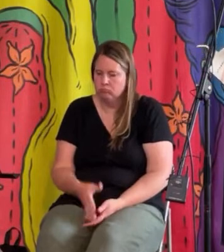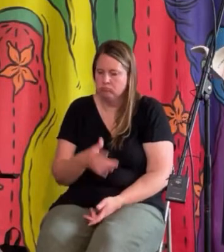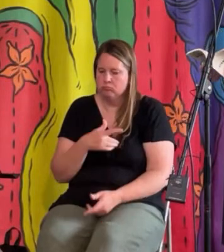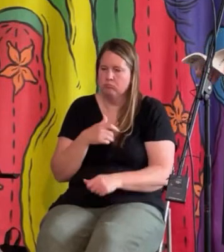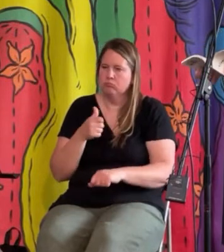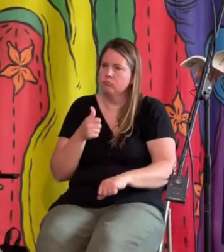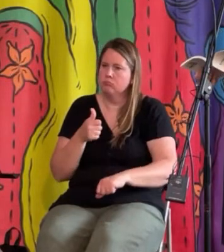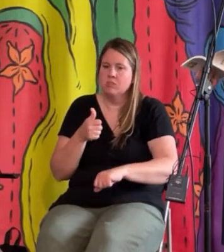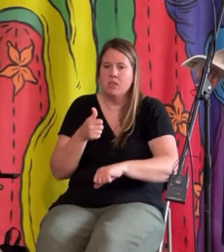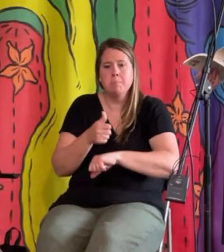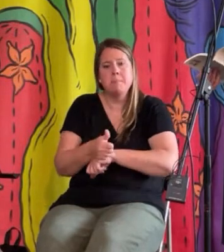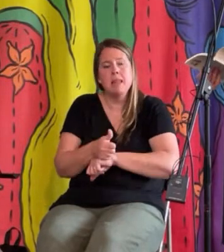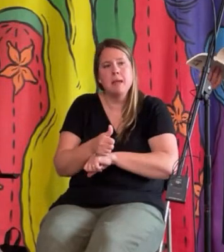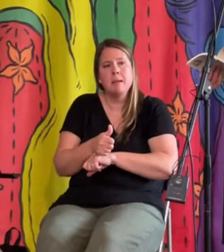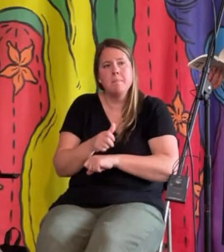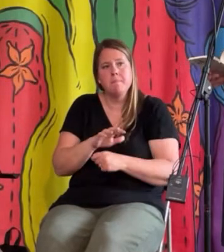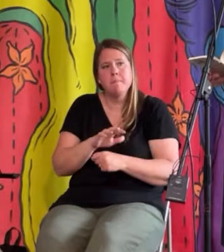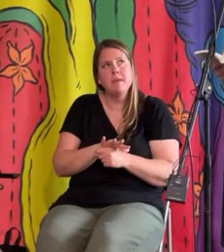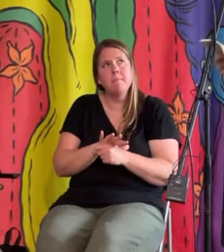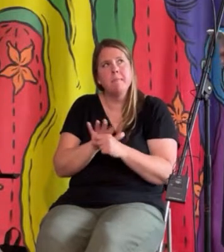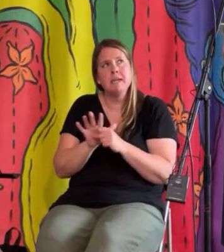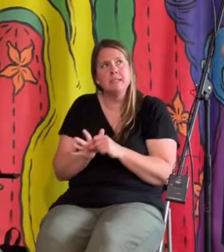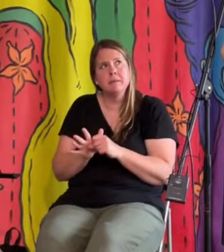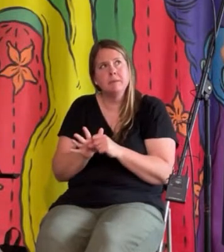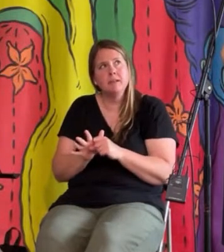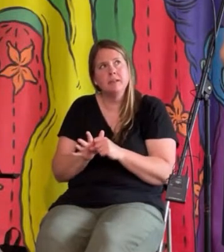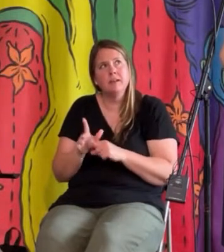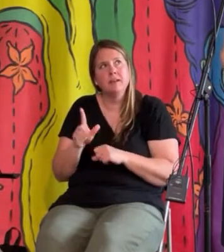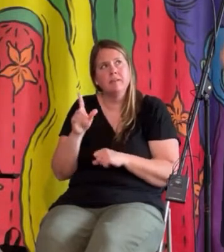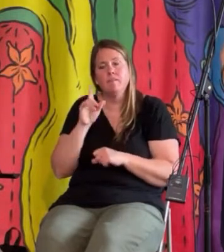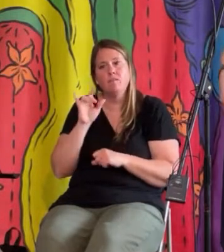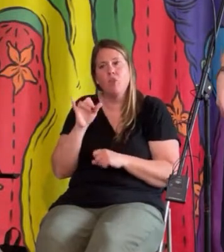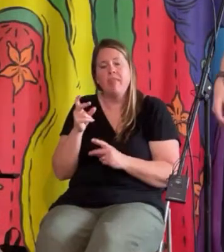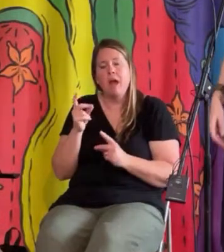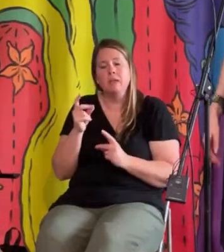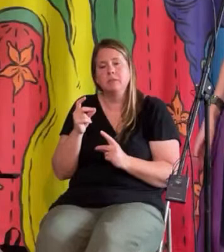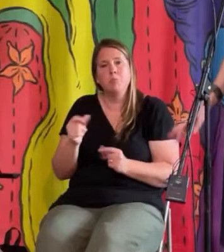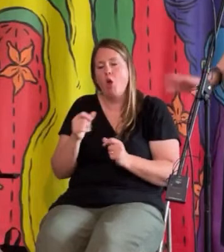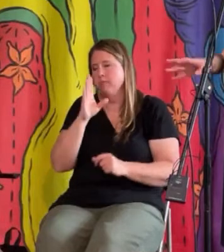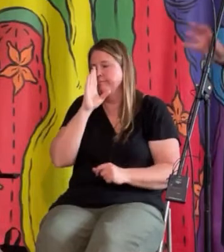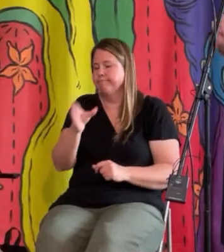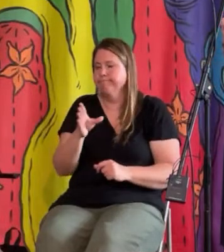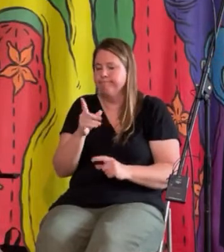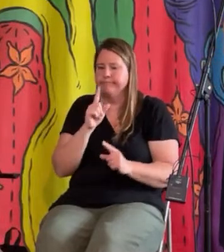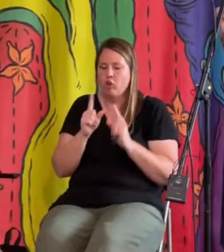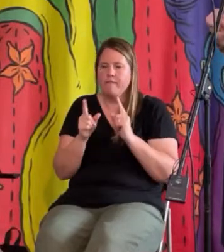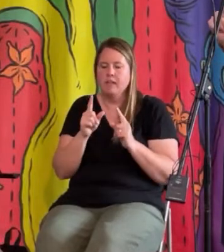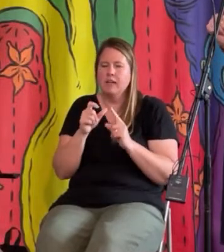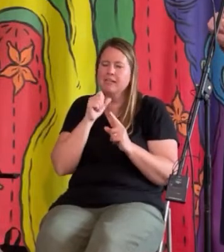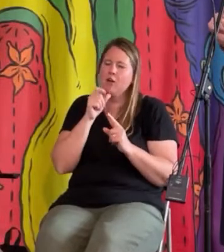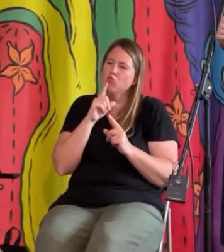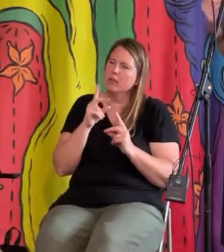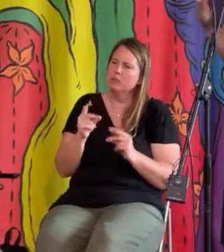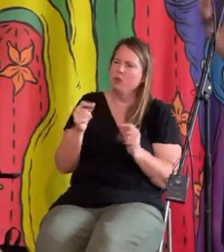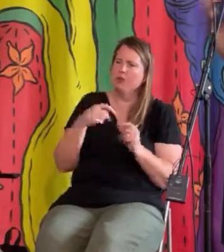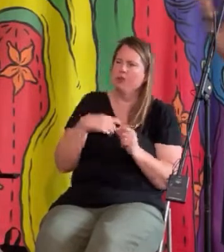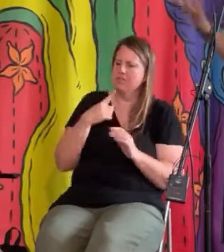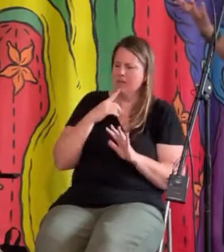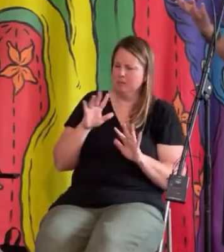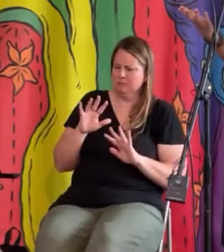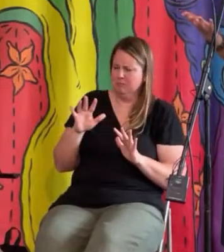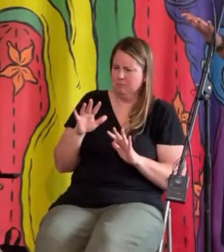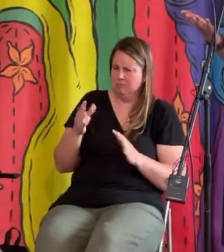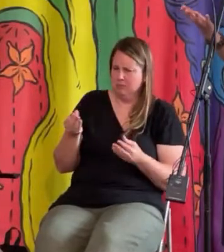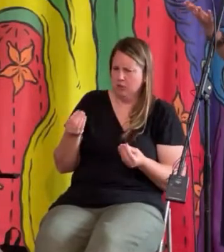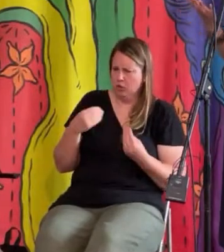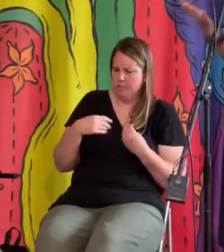I blame the pandemic for that abruptness of conversation. It wasn't quite that abrupt. I then said, "Can you give me